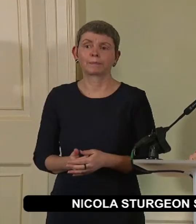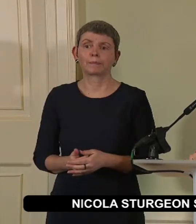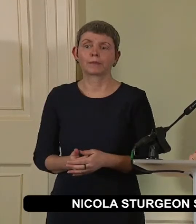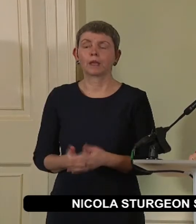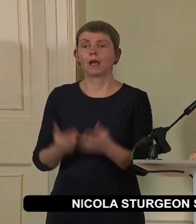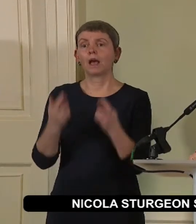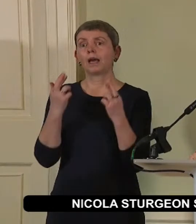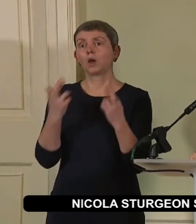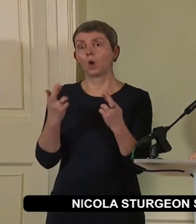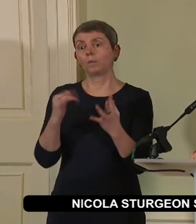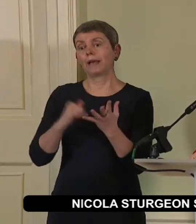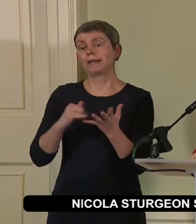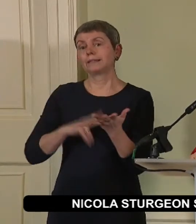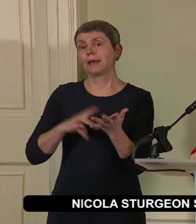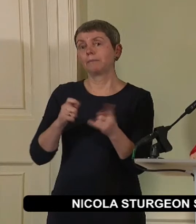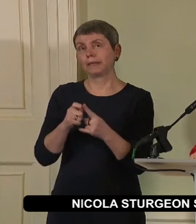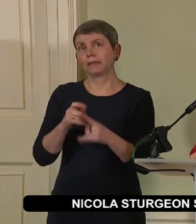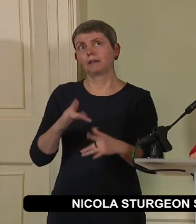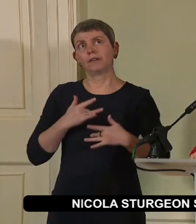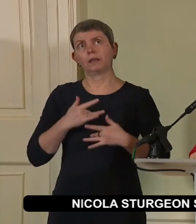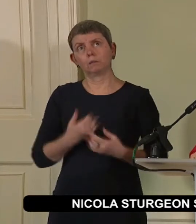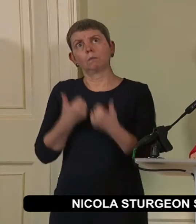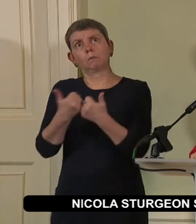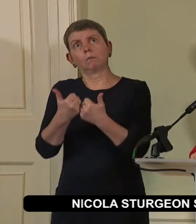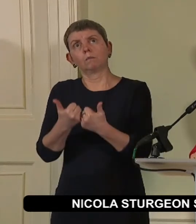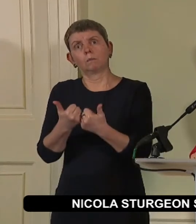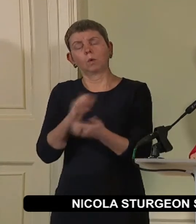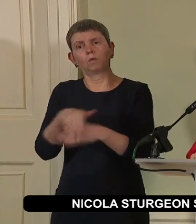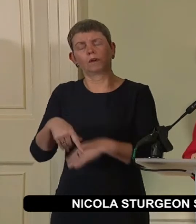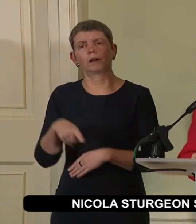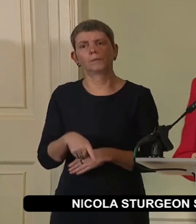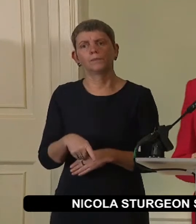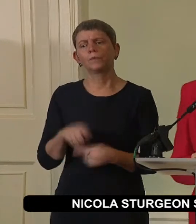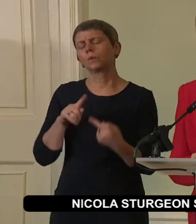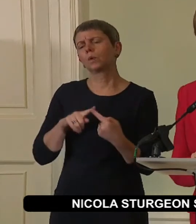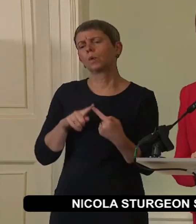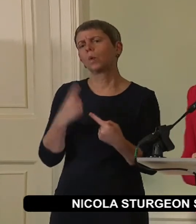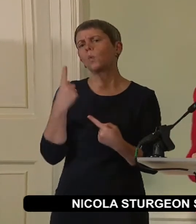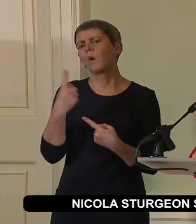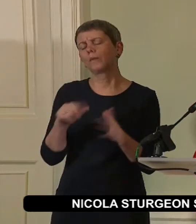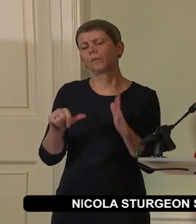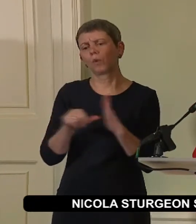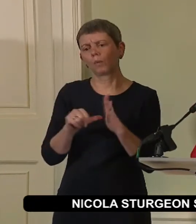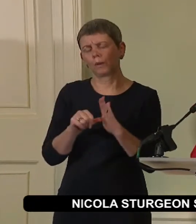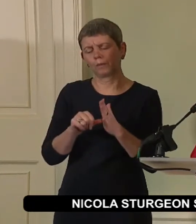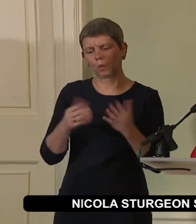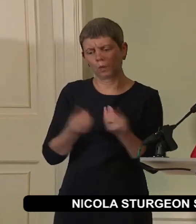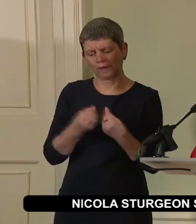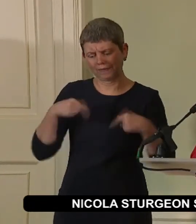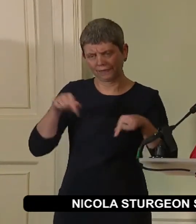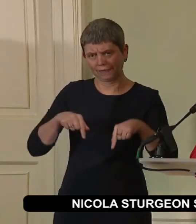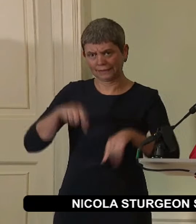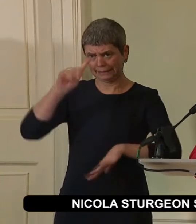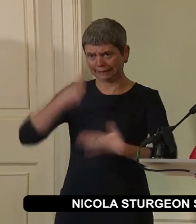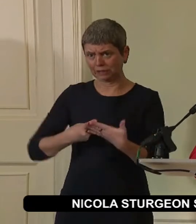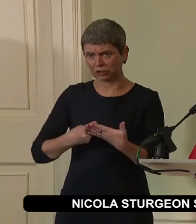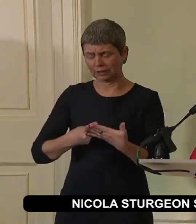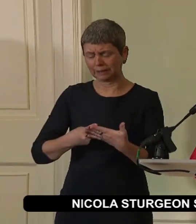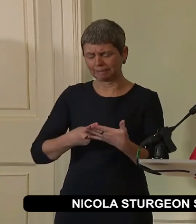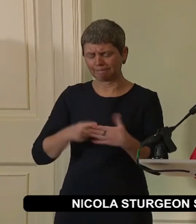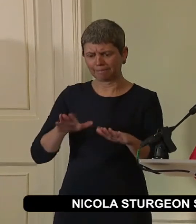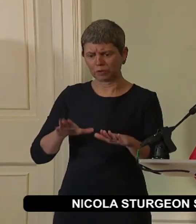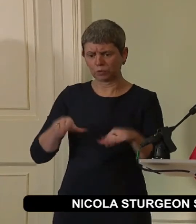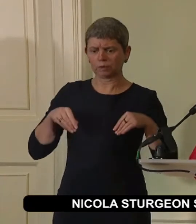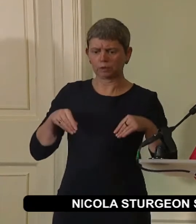We'll take heart from. One of the difficulties in coming to terms with this decision is that I am